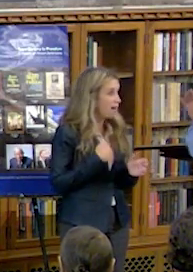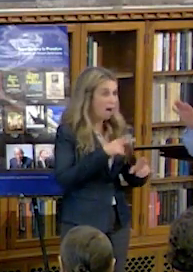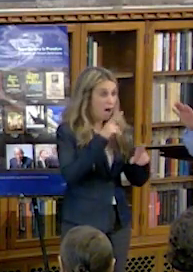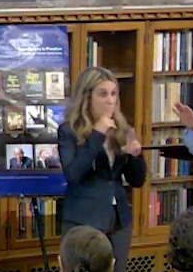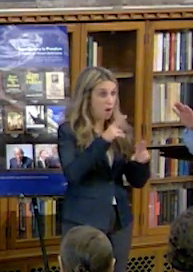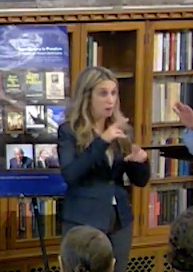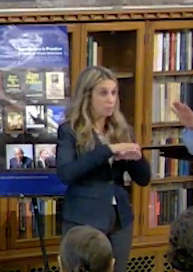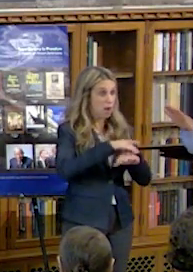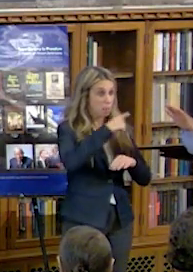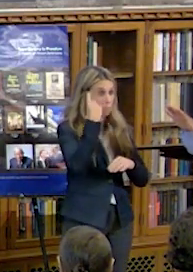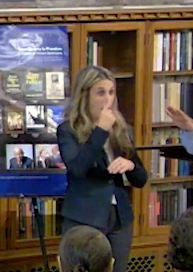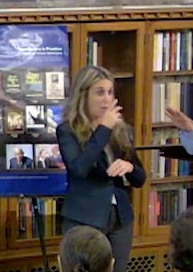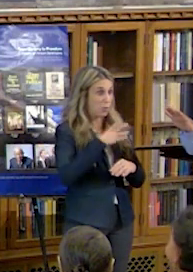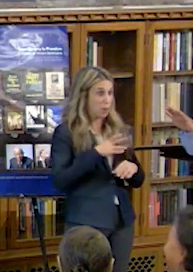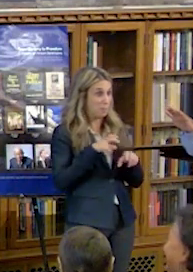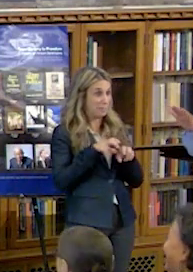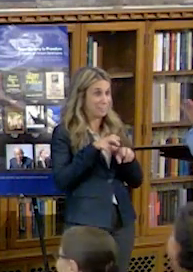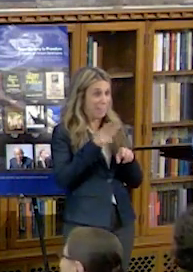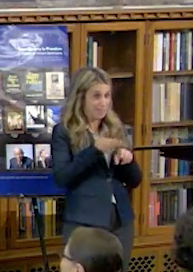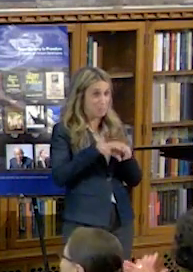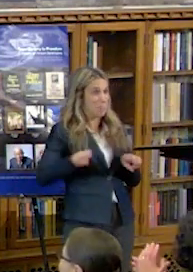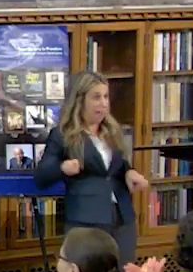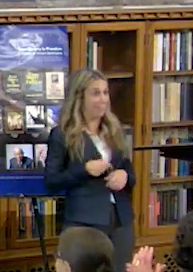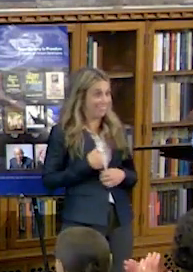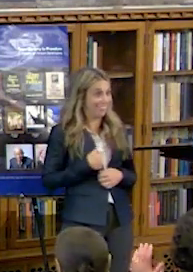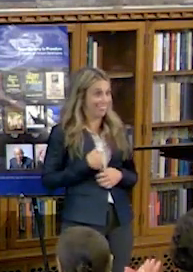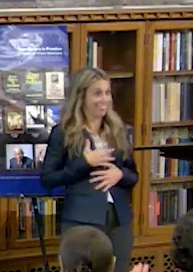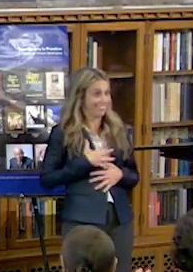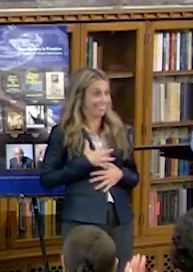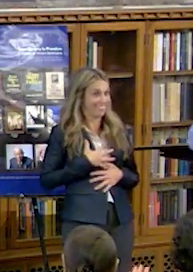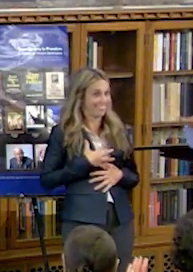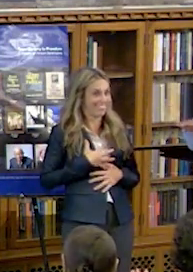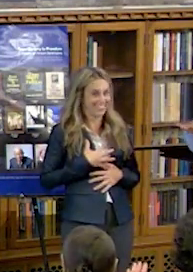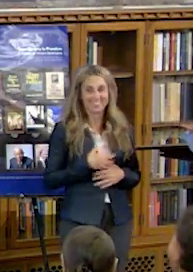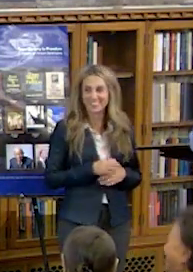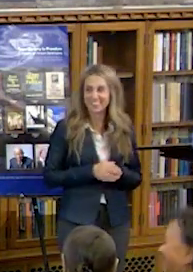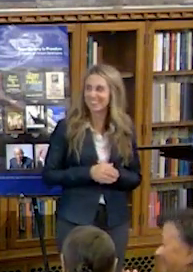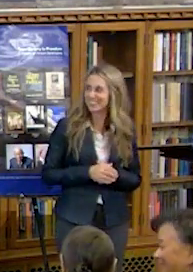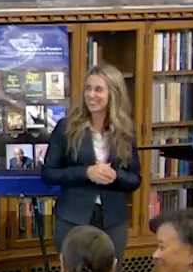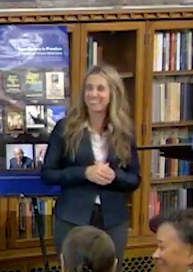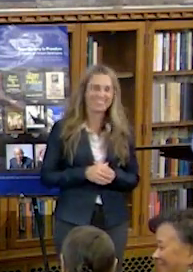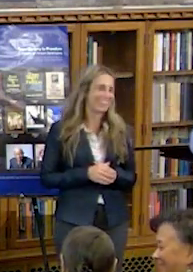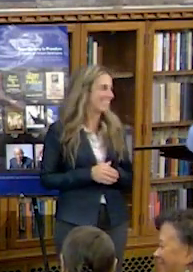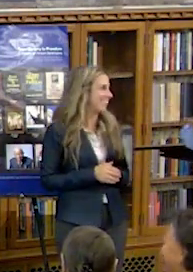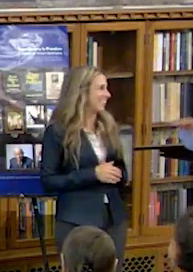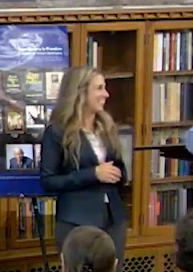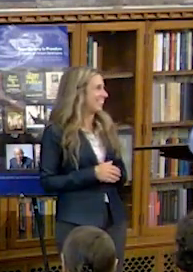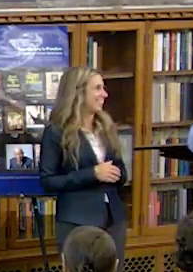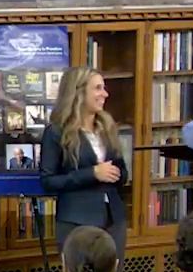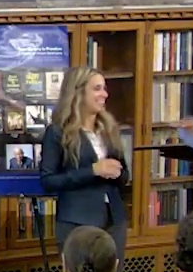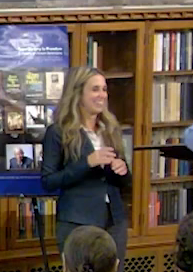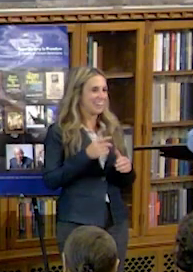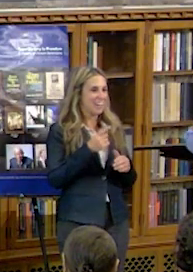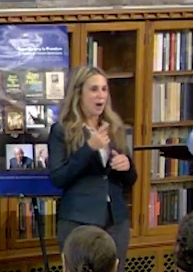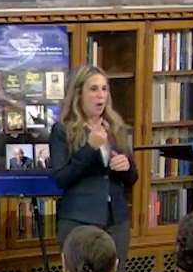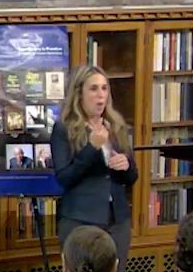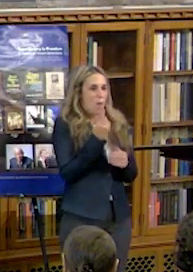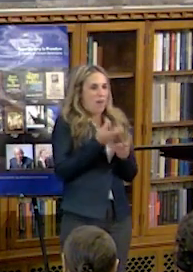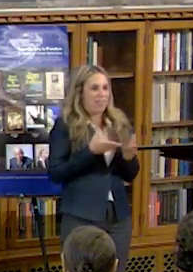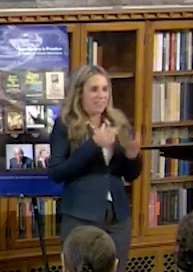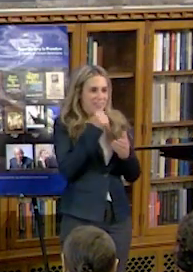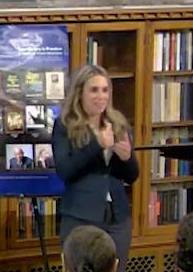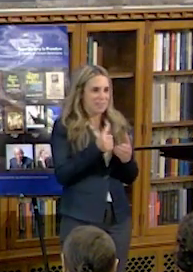be on the black women's history panel okay what one of these things don't belong